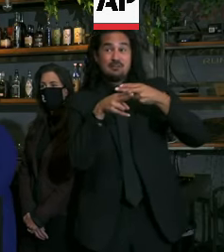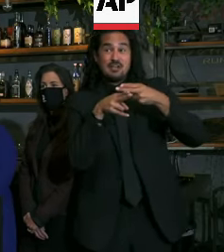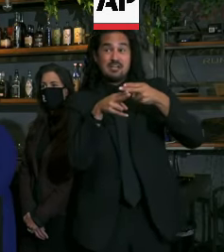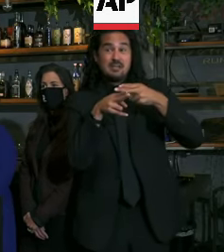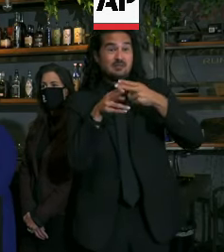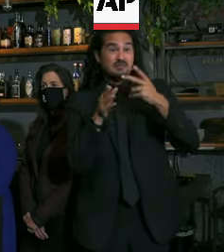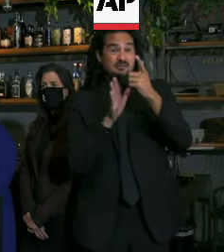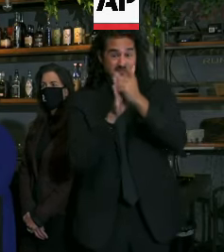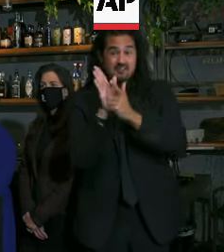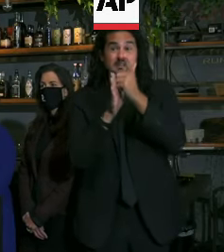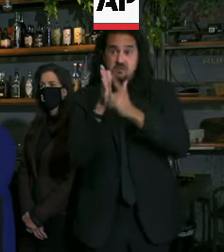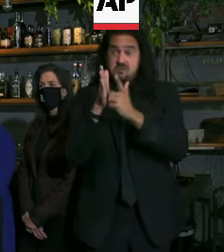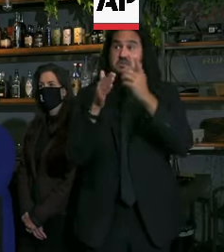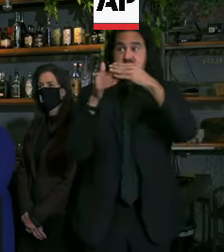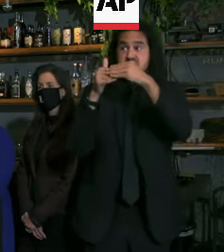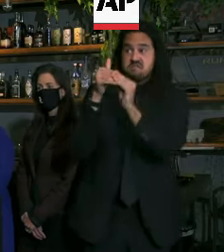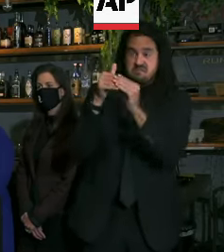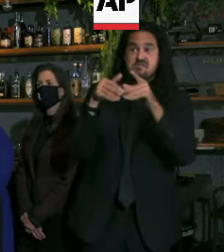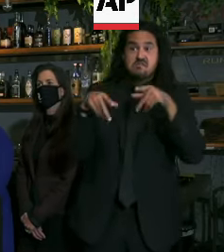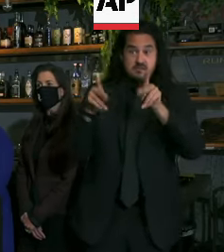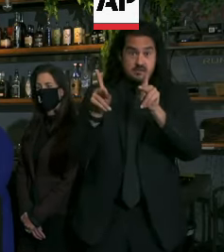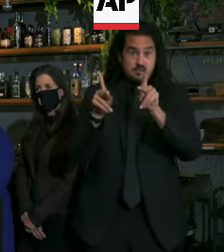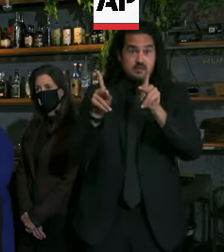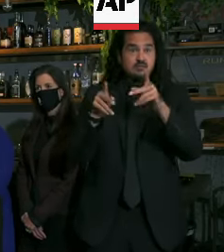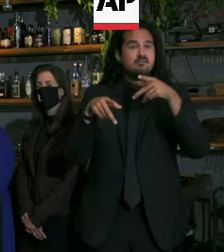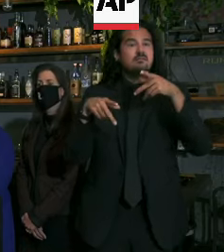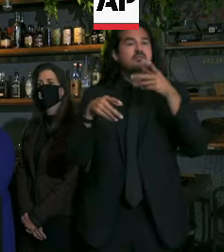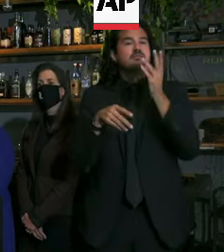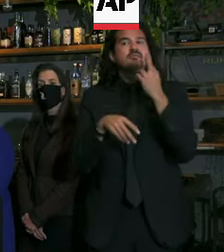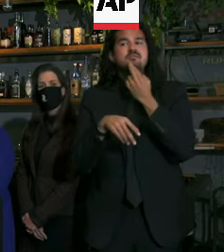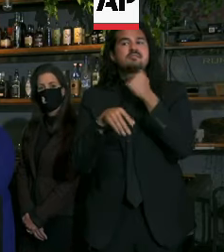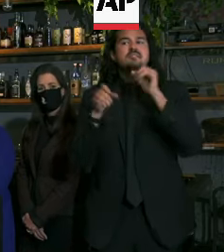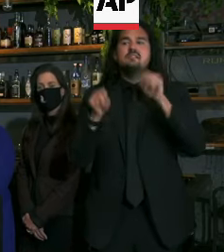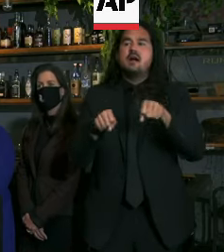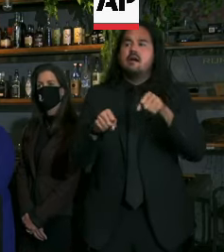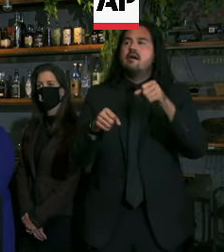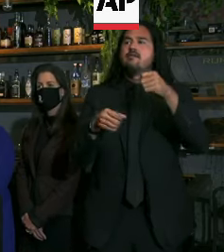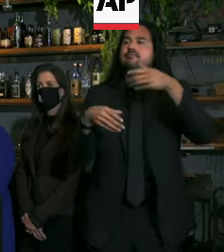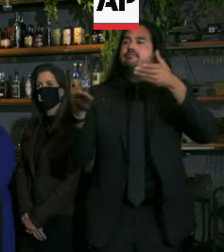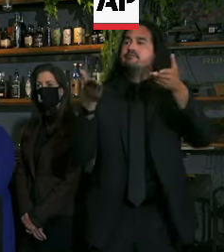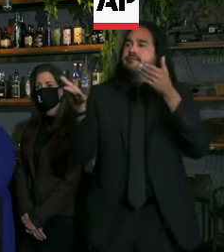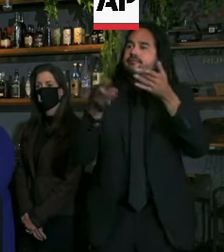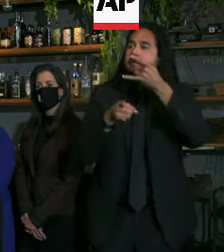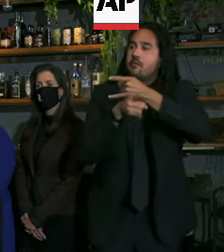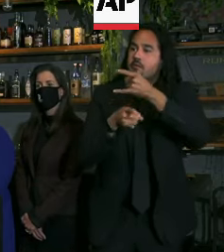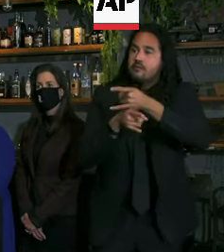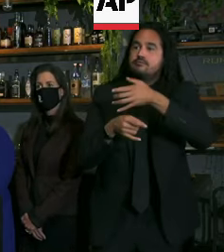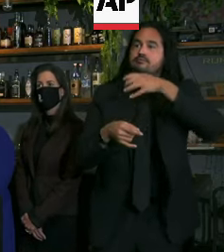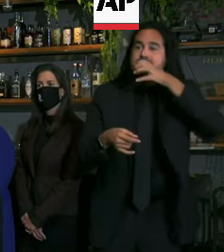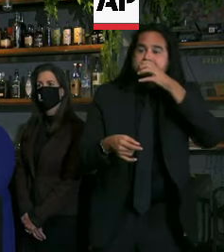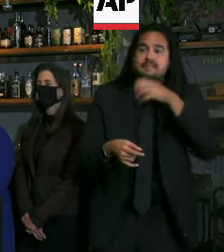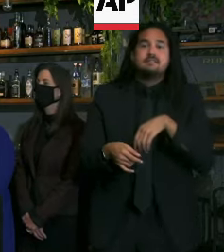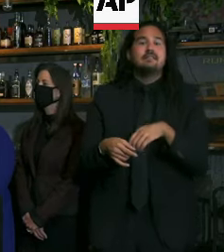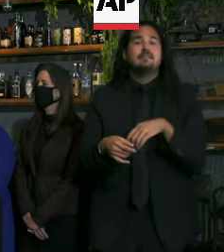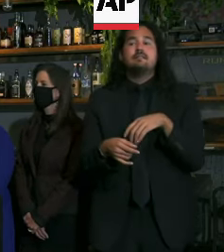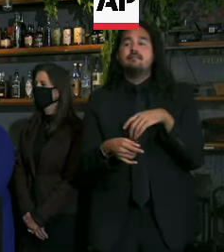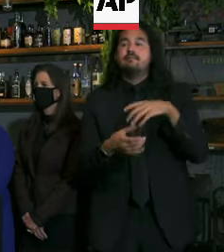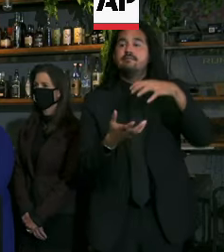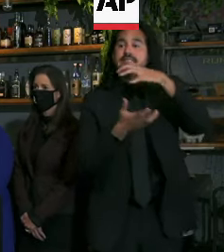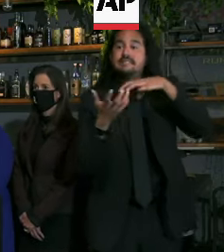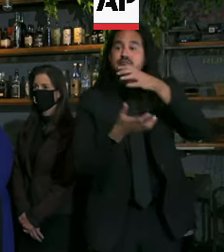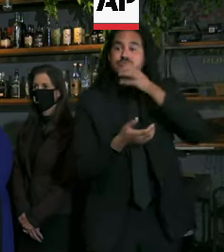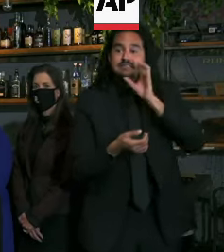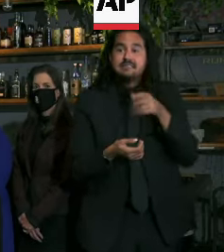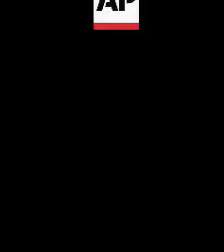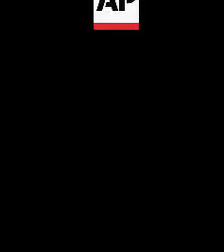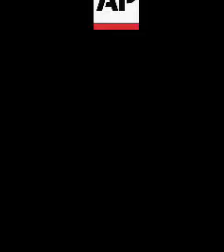allow for takeout of mixed drinks and cocktails and booze broadly defined in a